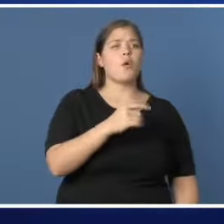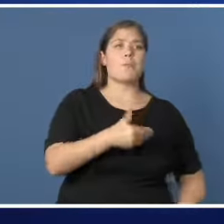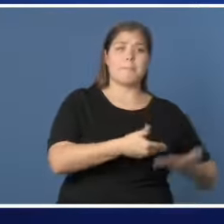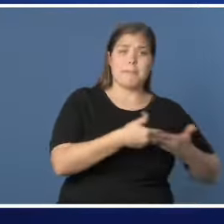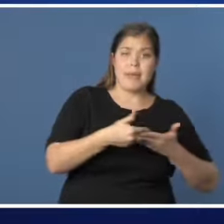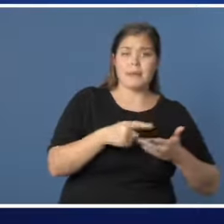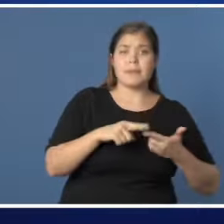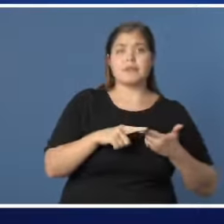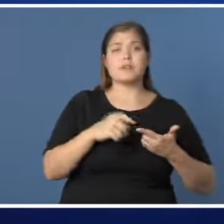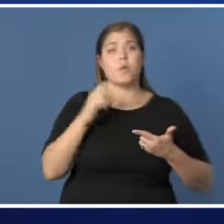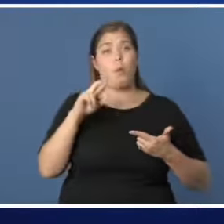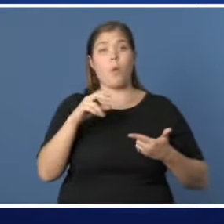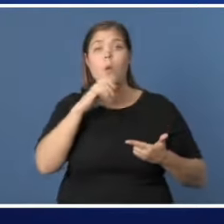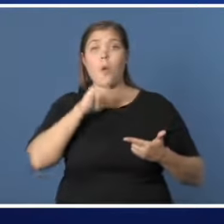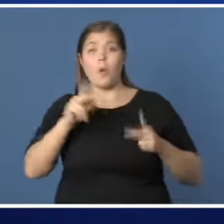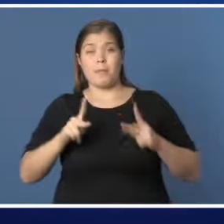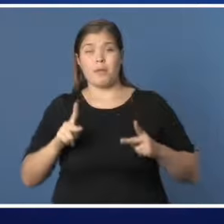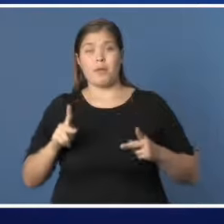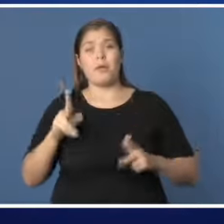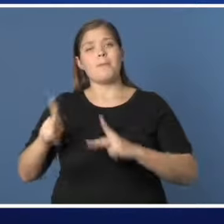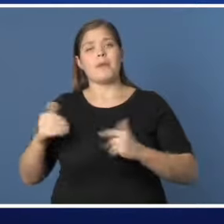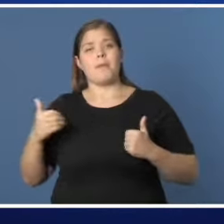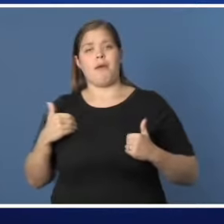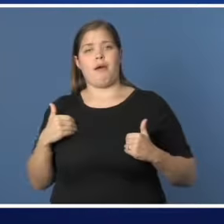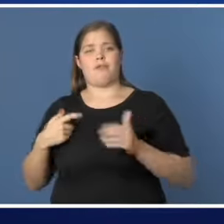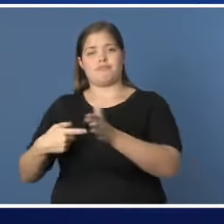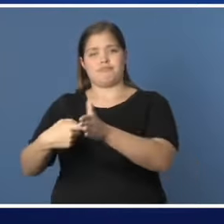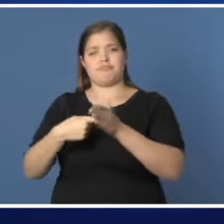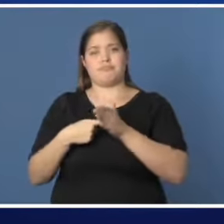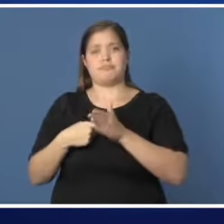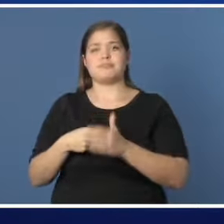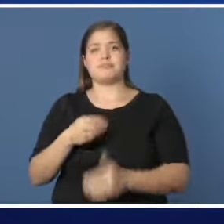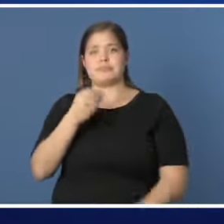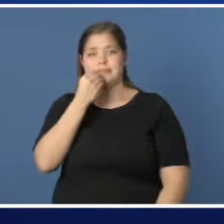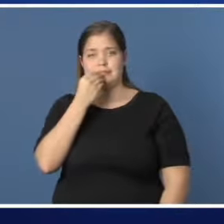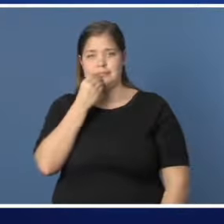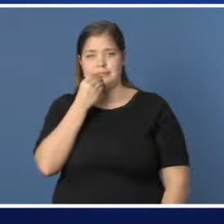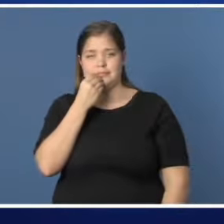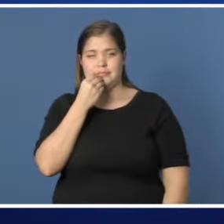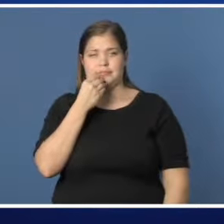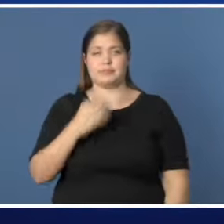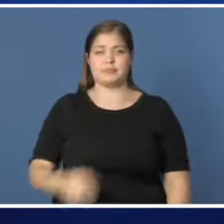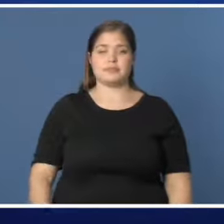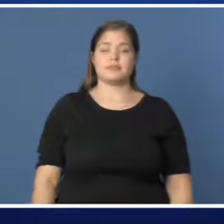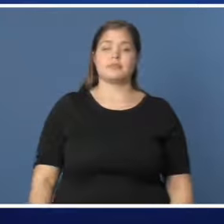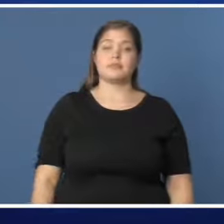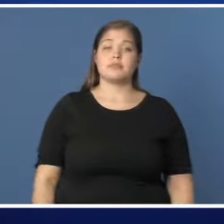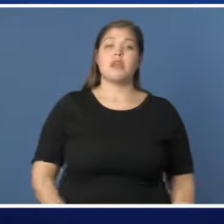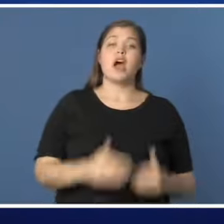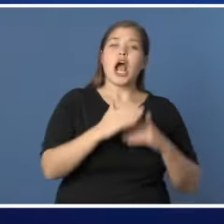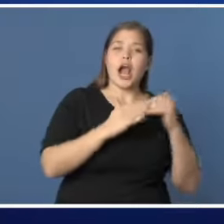Food for infants or elderly persons or persons on special